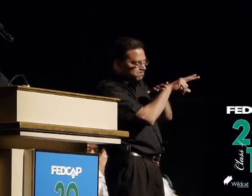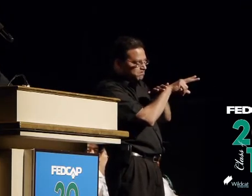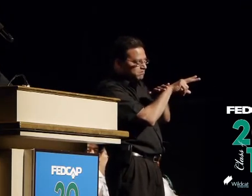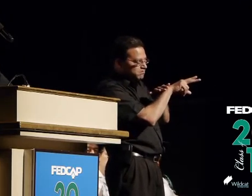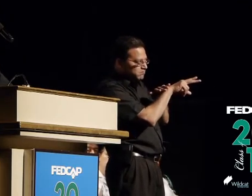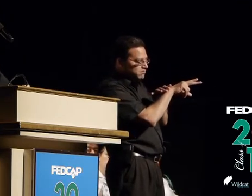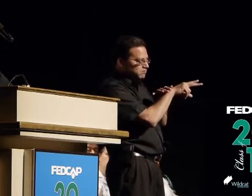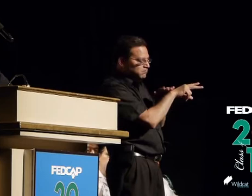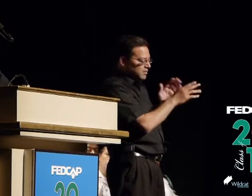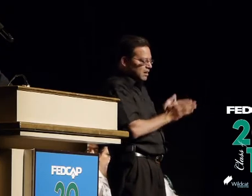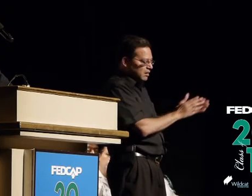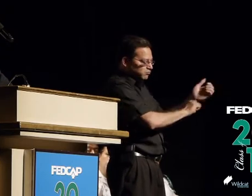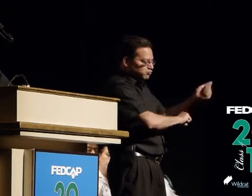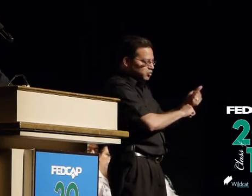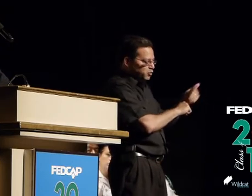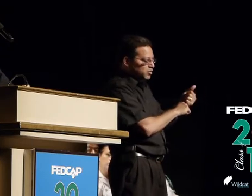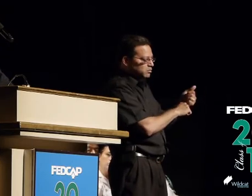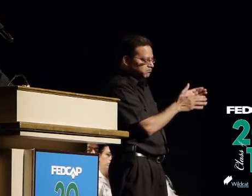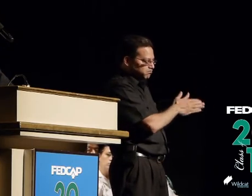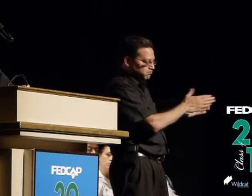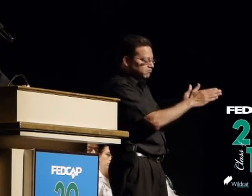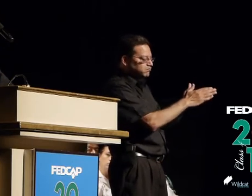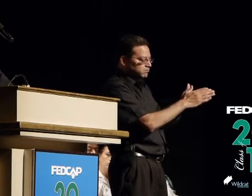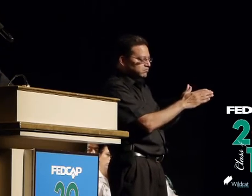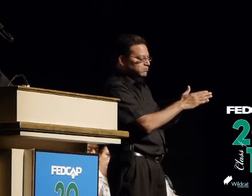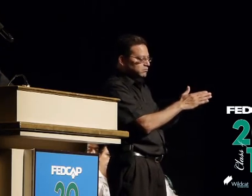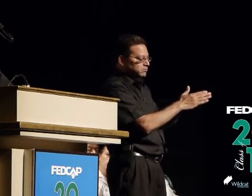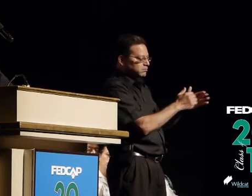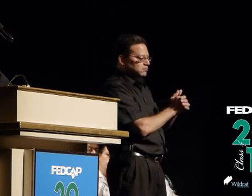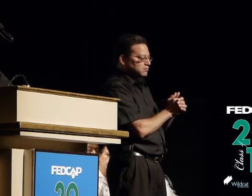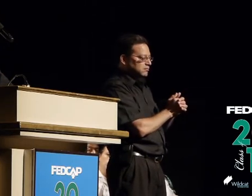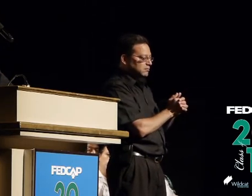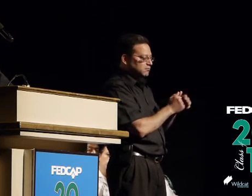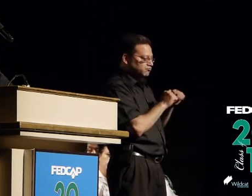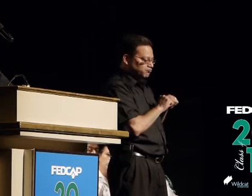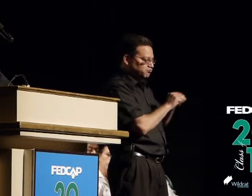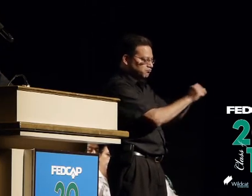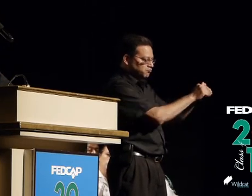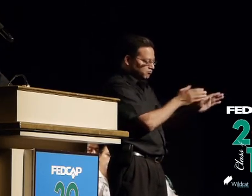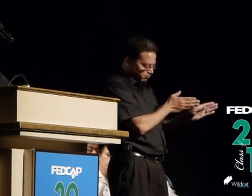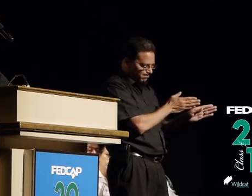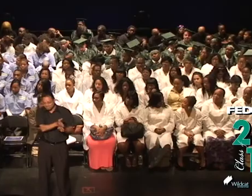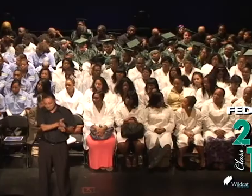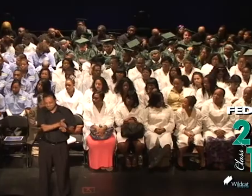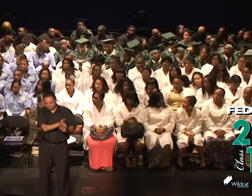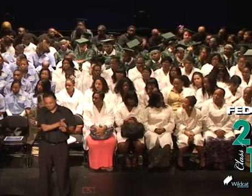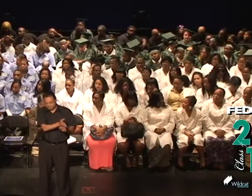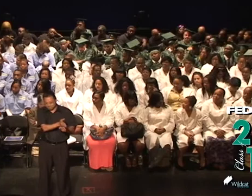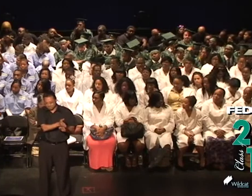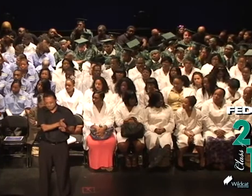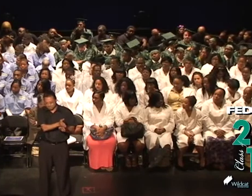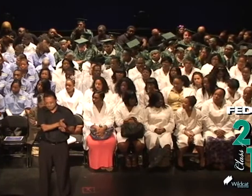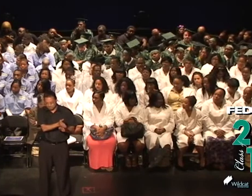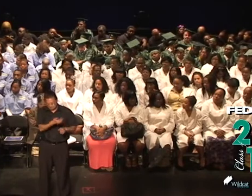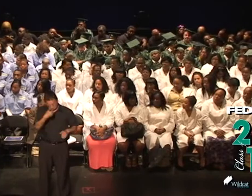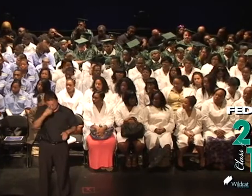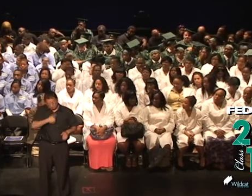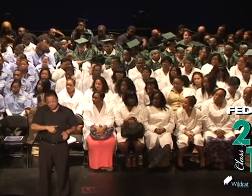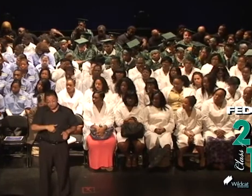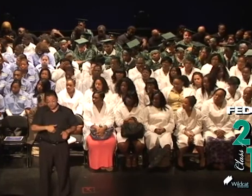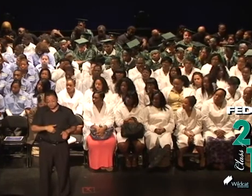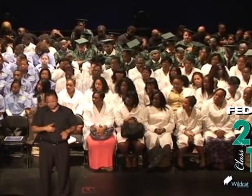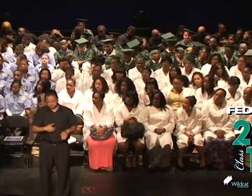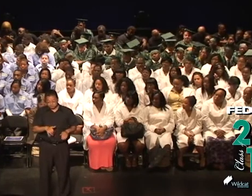groomed them people supported them and basically they have stayed on that path I was one of those people